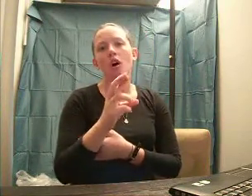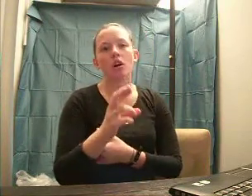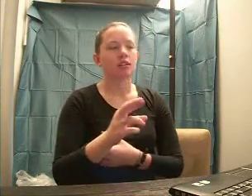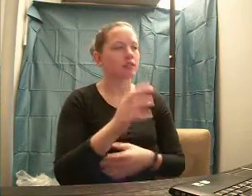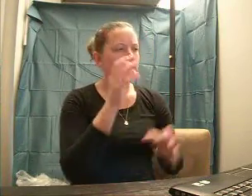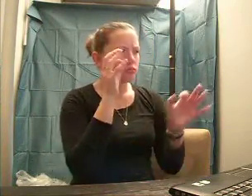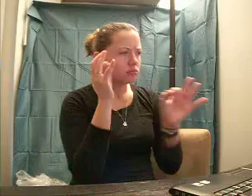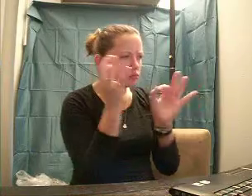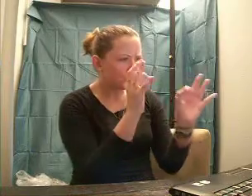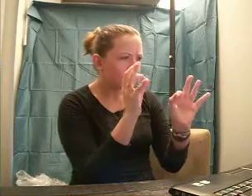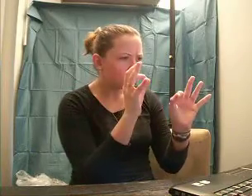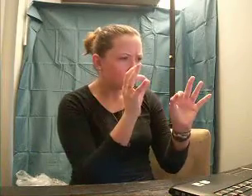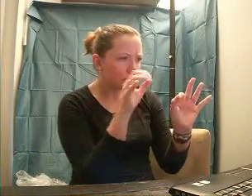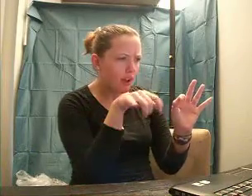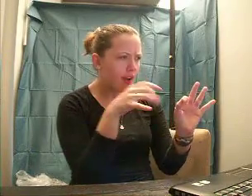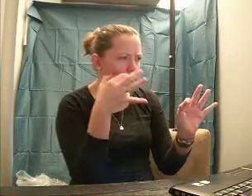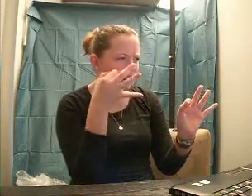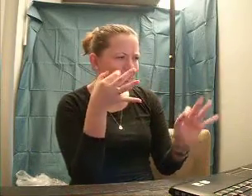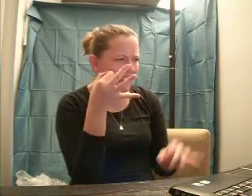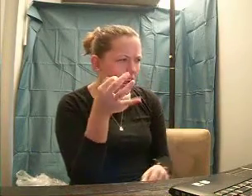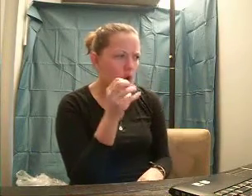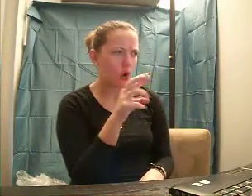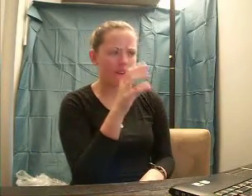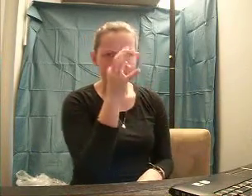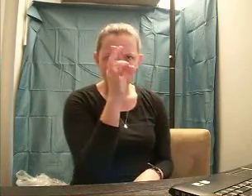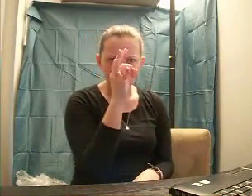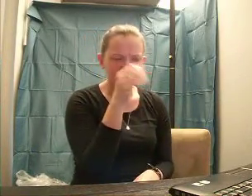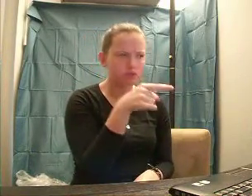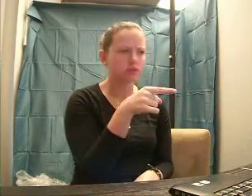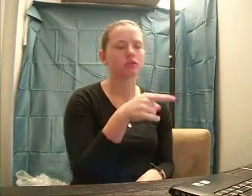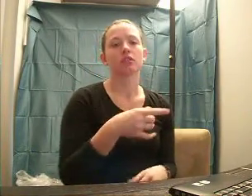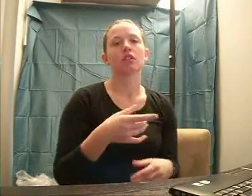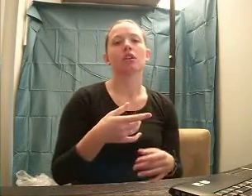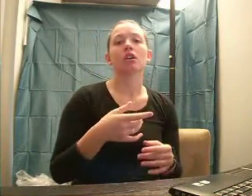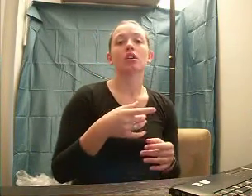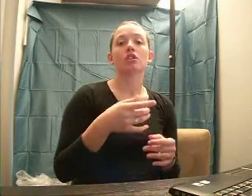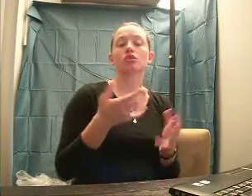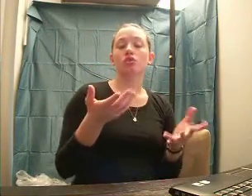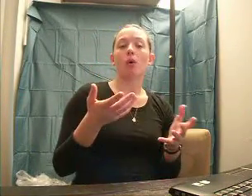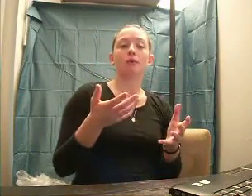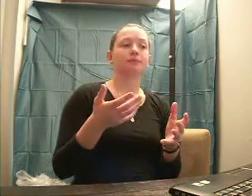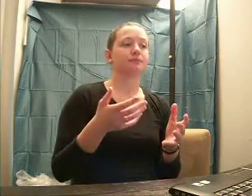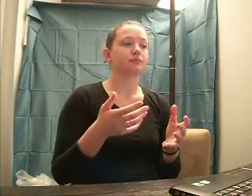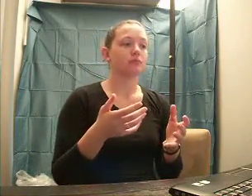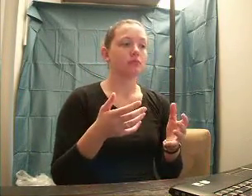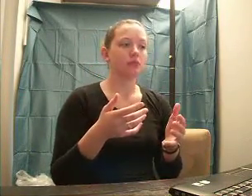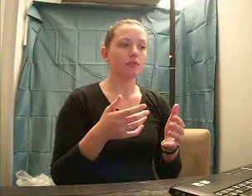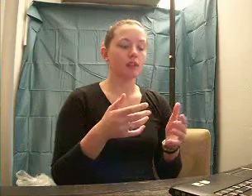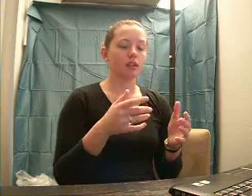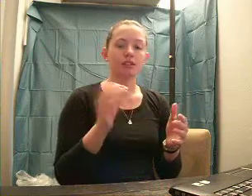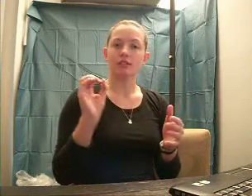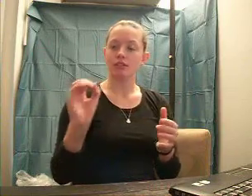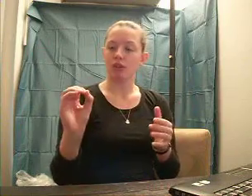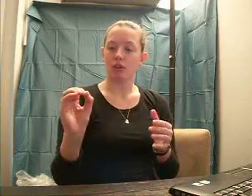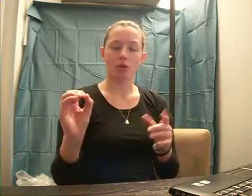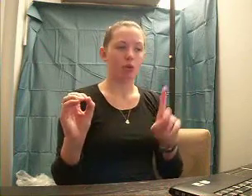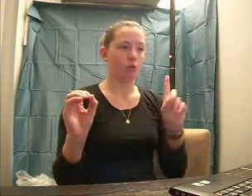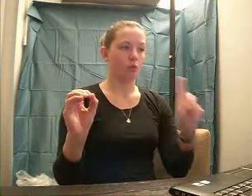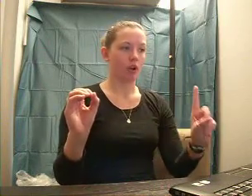to represent beliefs with probabilities. So we're going to represent a belief with a number between 0 and 1, 0 meaning I do not believe it at all, 1